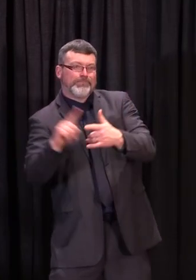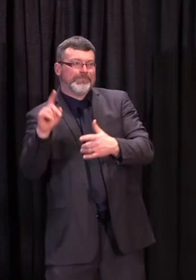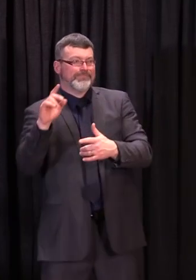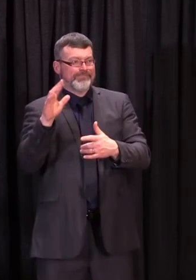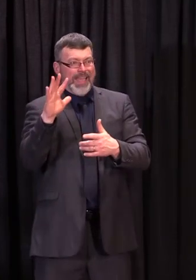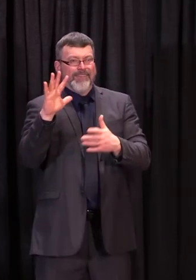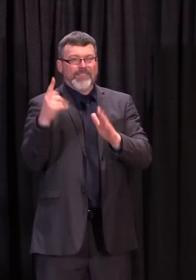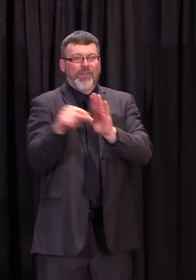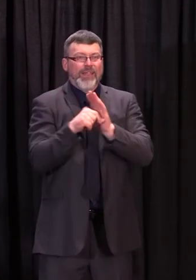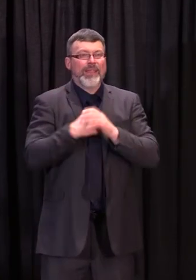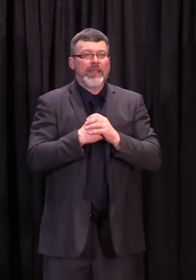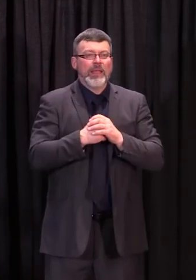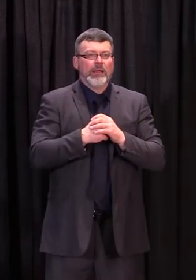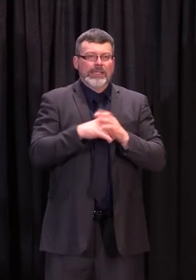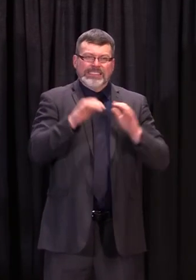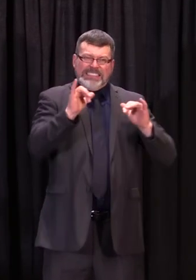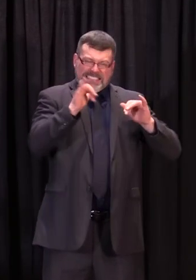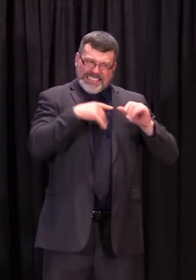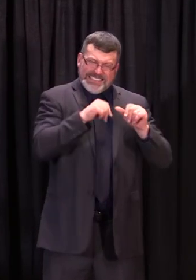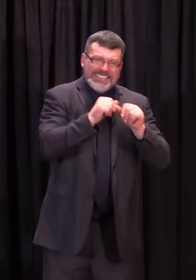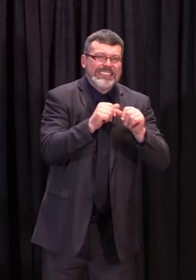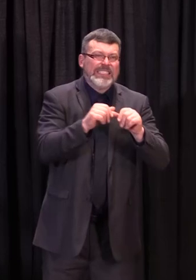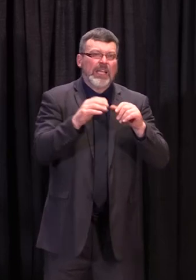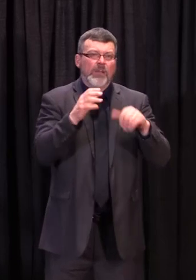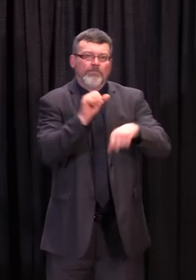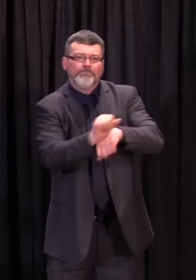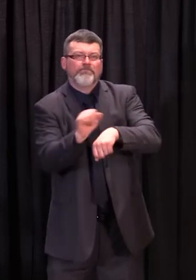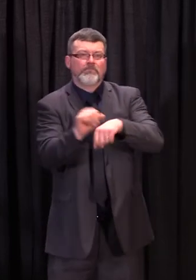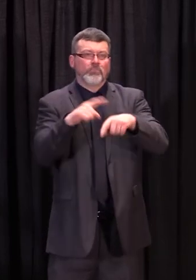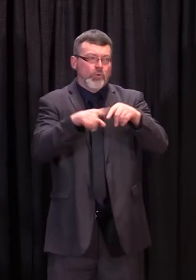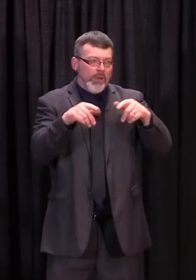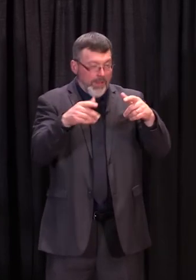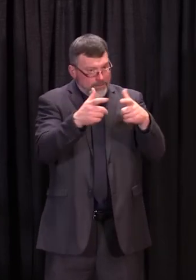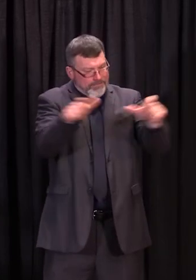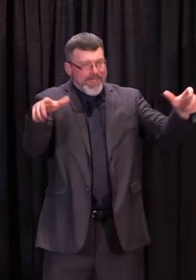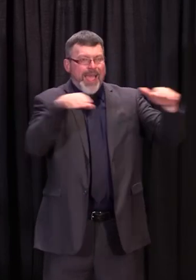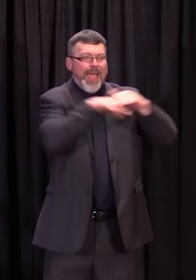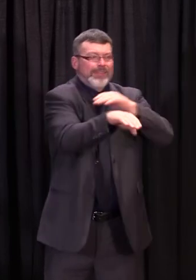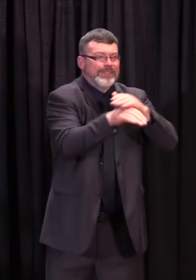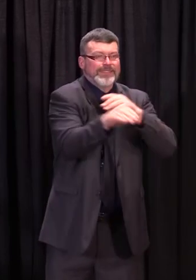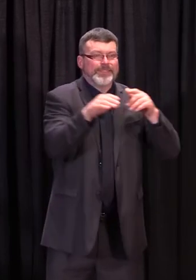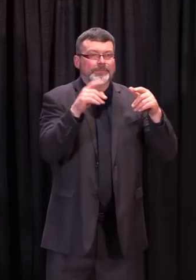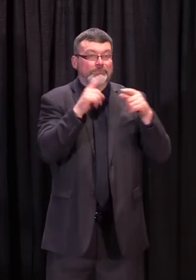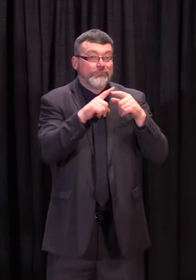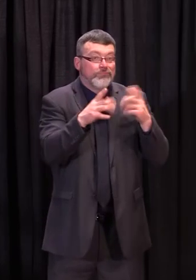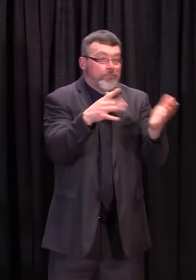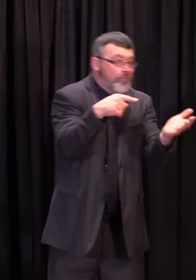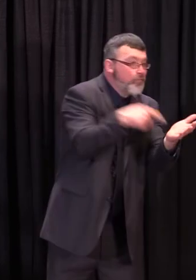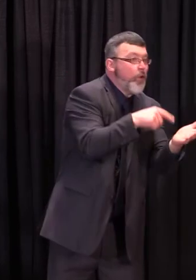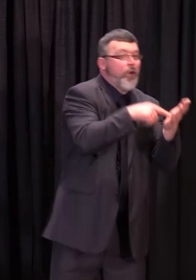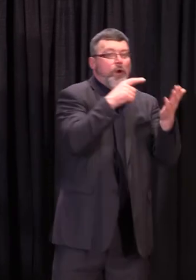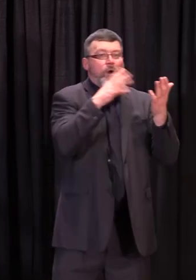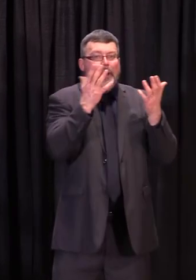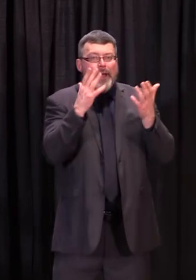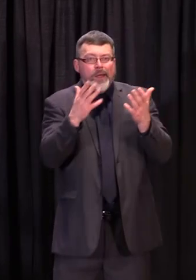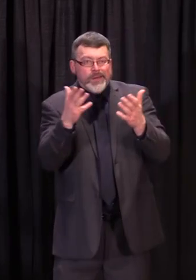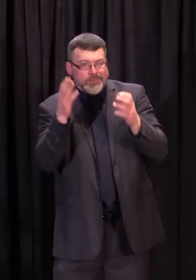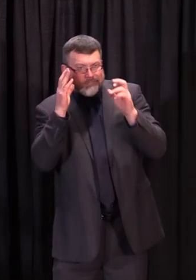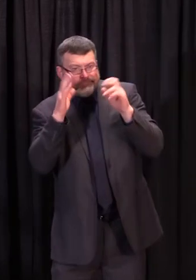to affordable and high-quality childcare with changes to our Child Care Financial Assistance